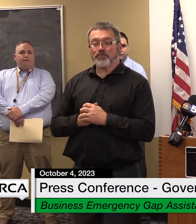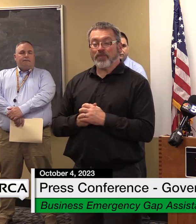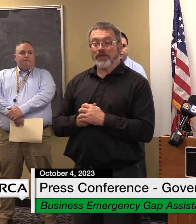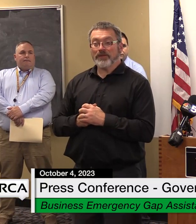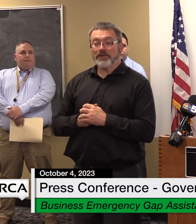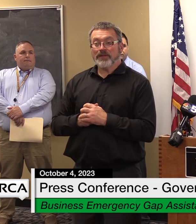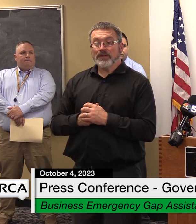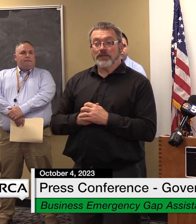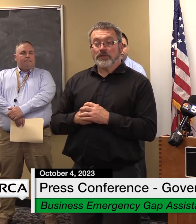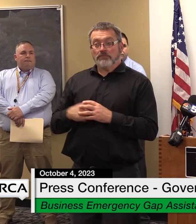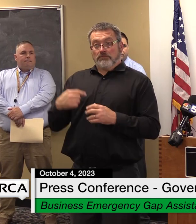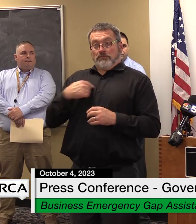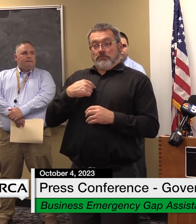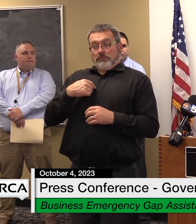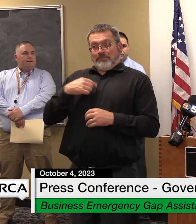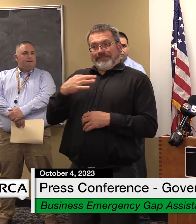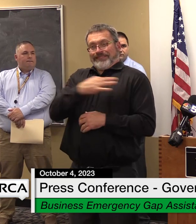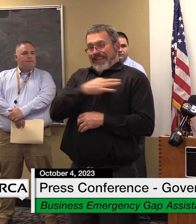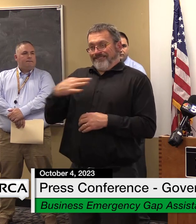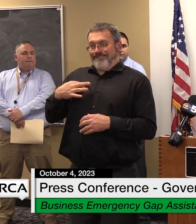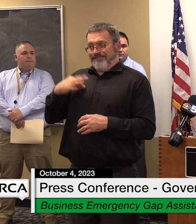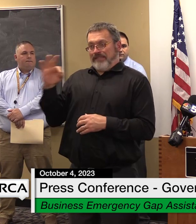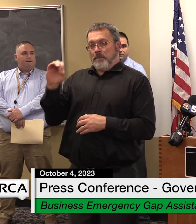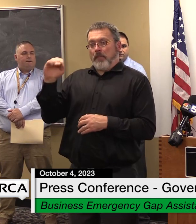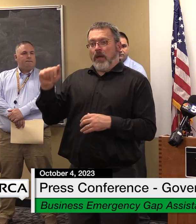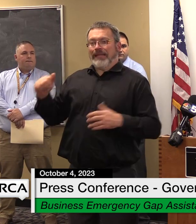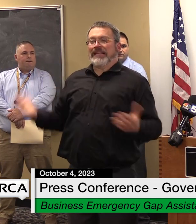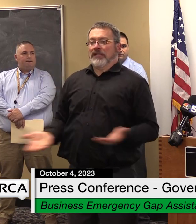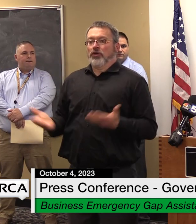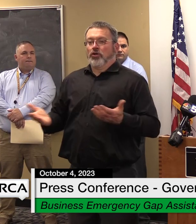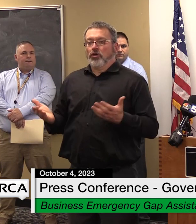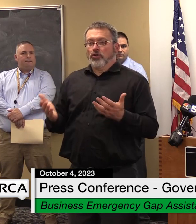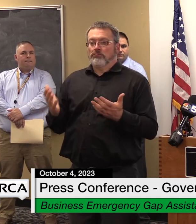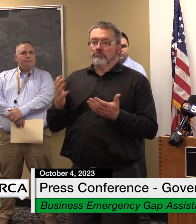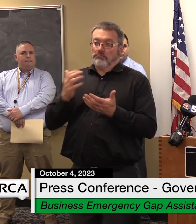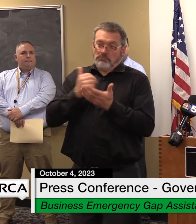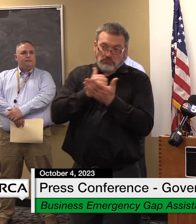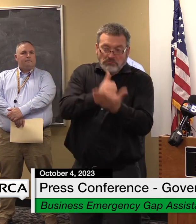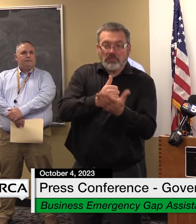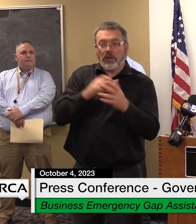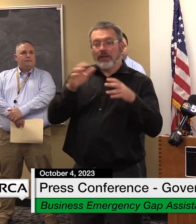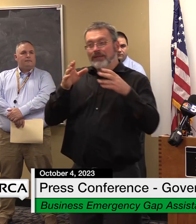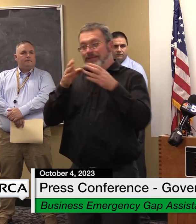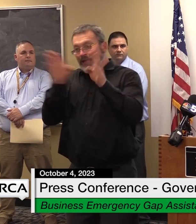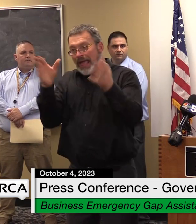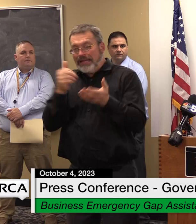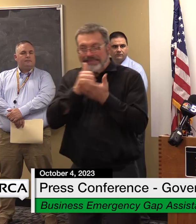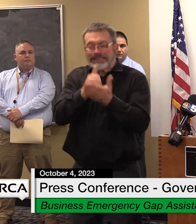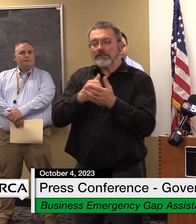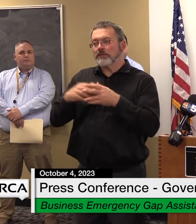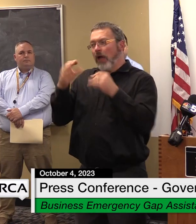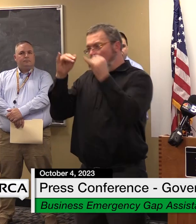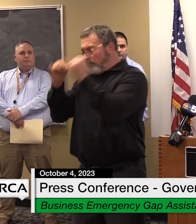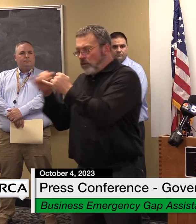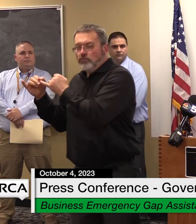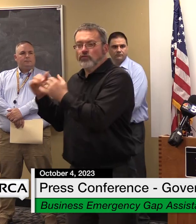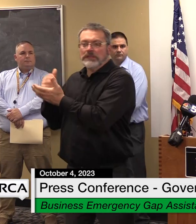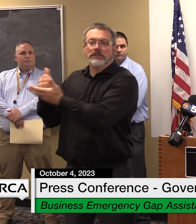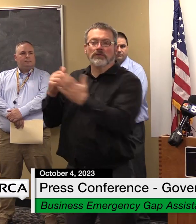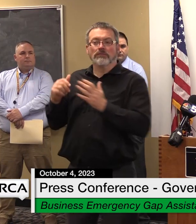The FEMA staff continues to work, both public assistance and individual assistance here in Vermont. We've just